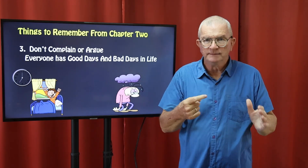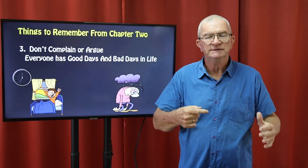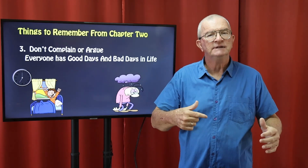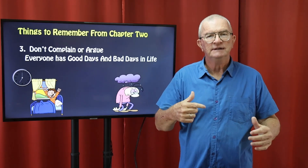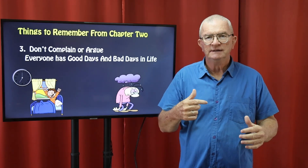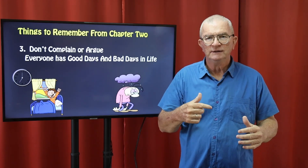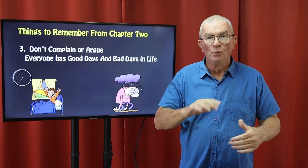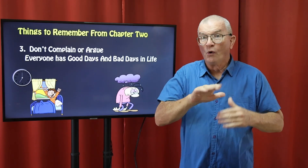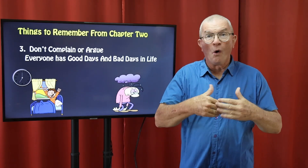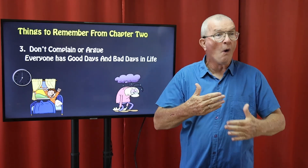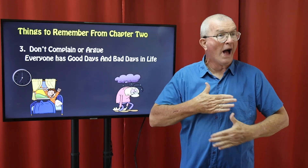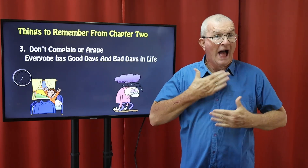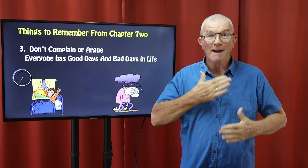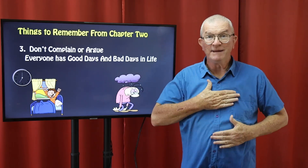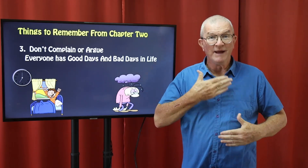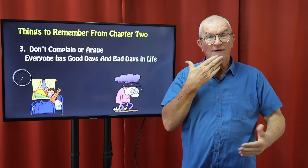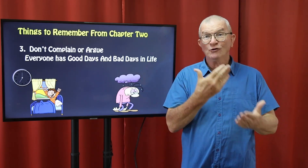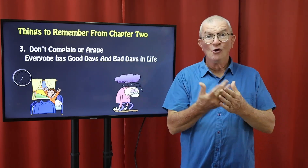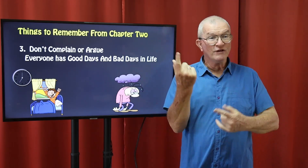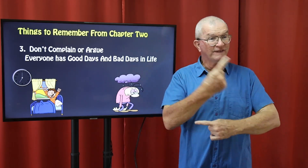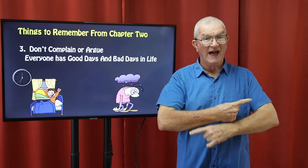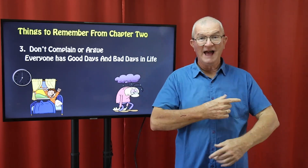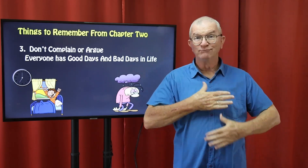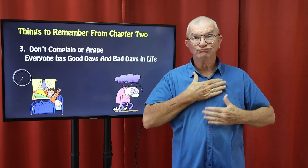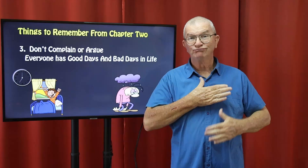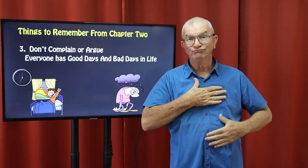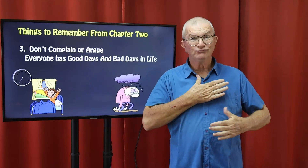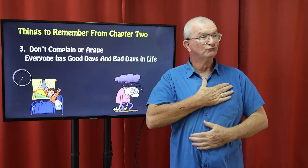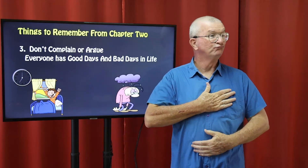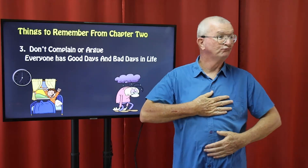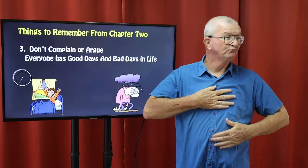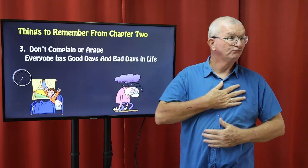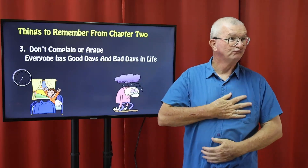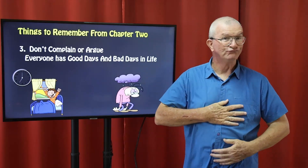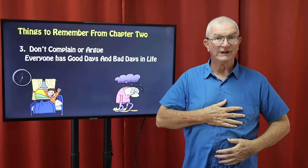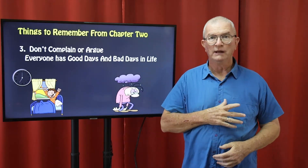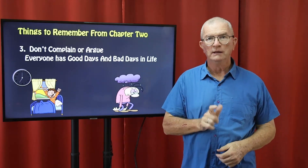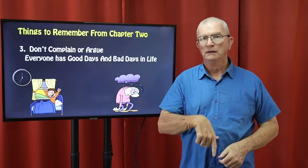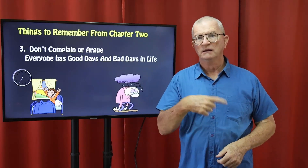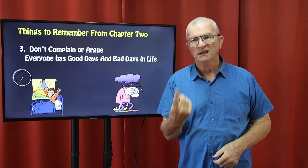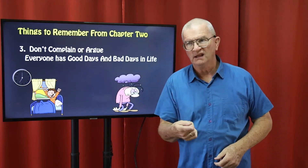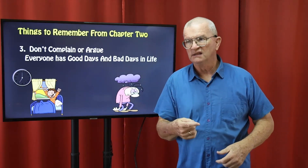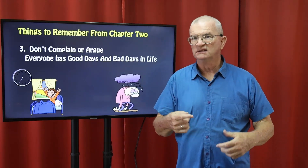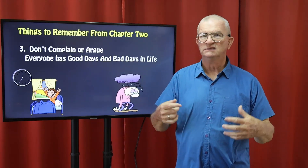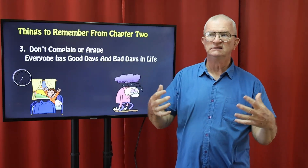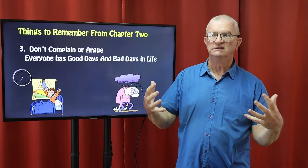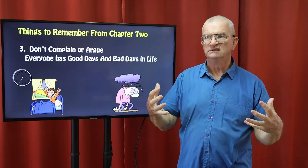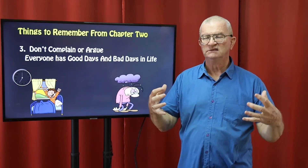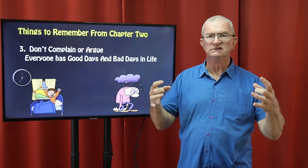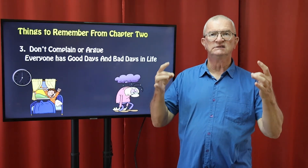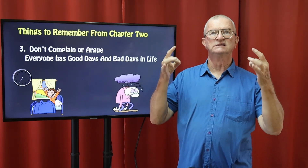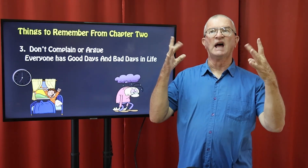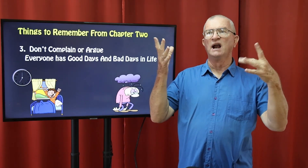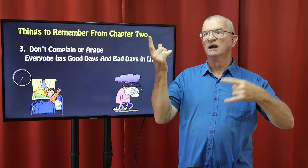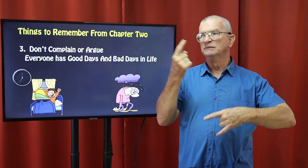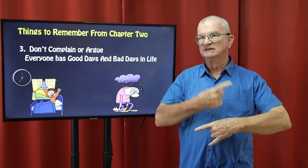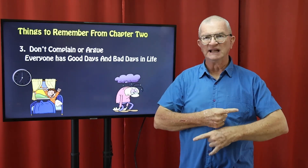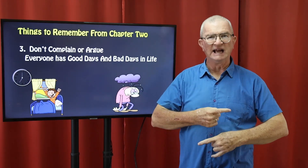Sometimes we're all happy, we're having a great day. Next day, it's a terrible